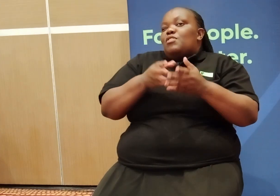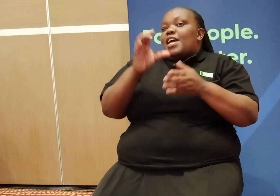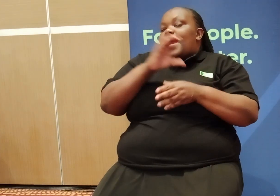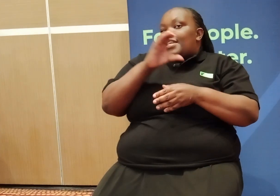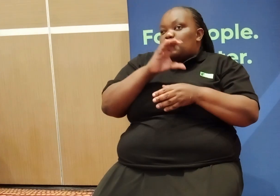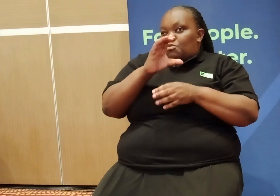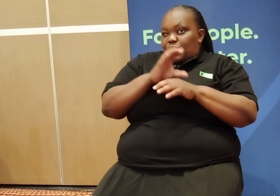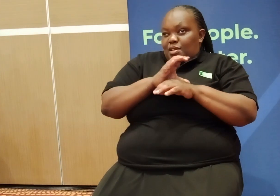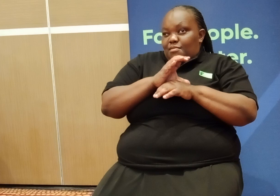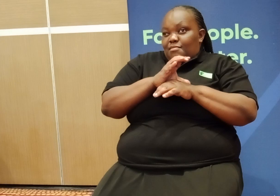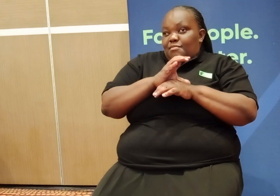customers.